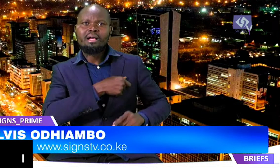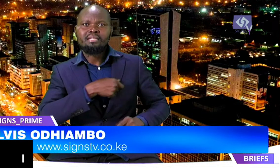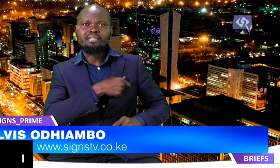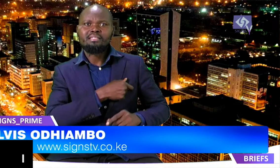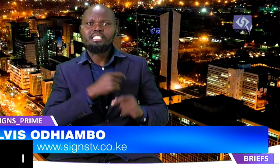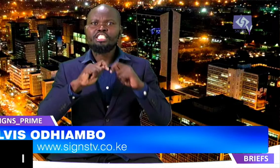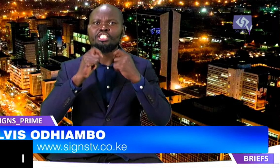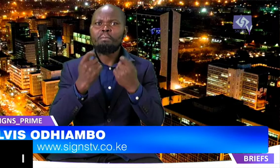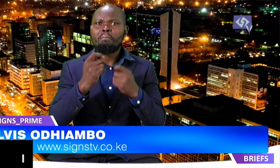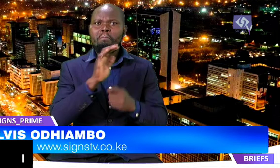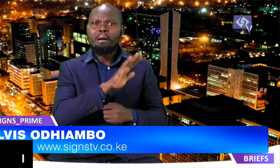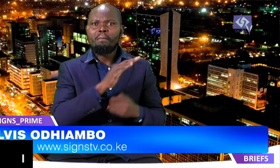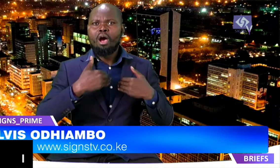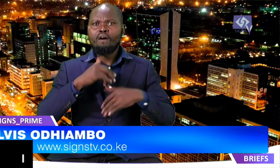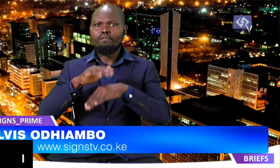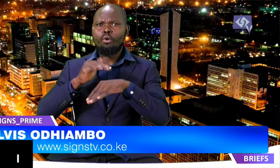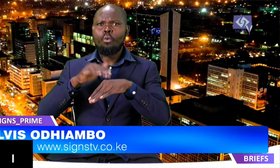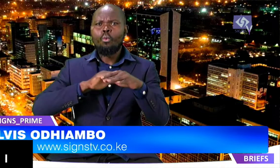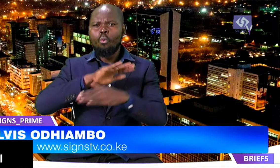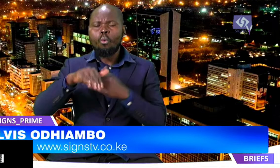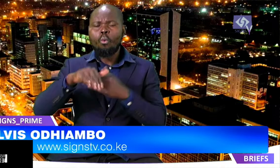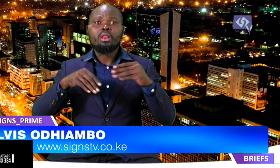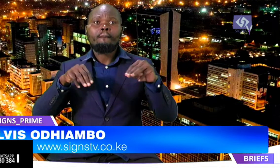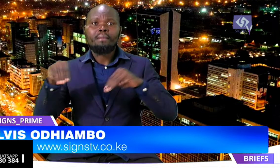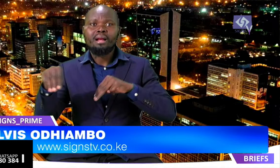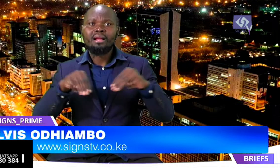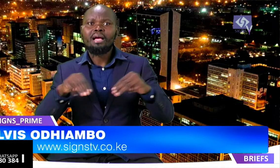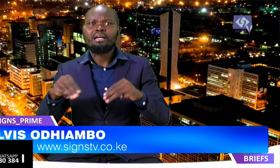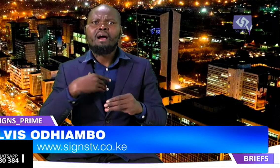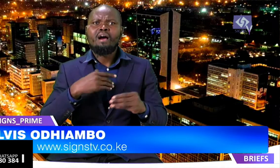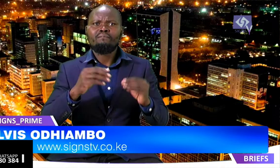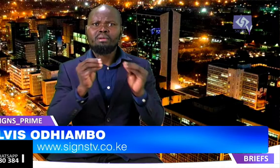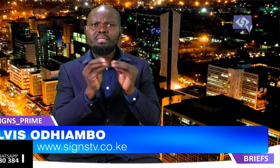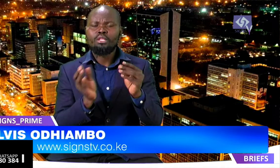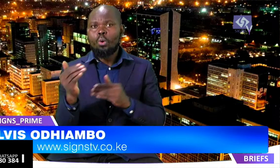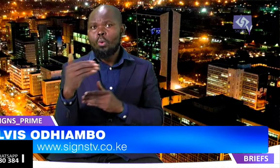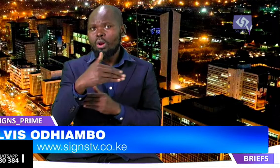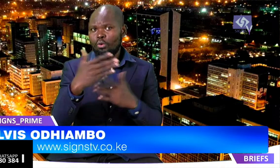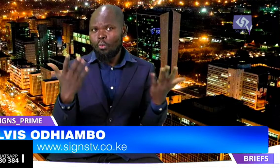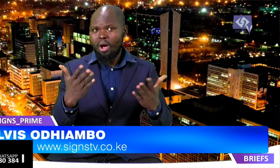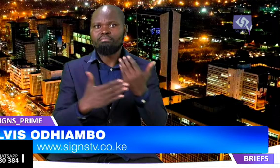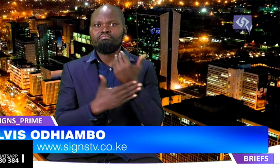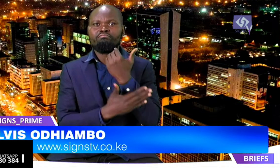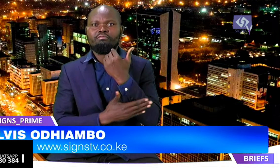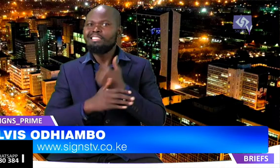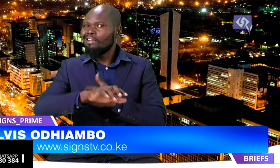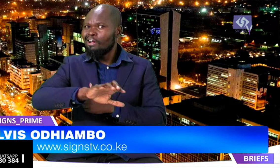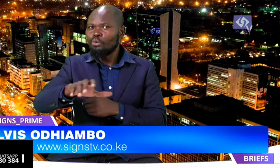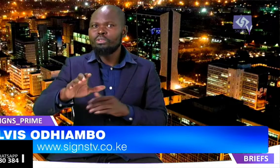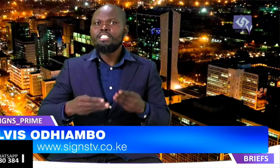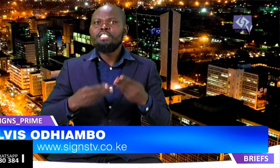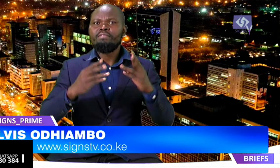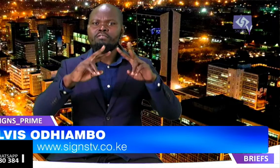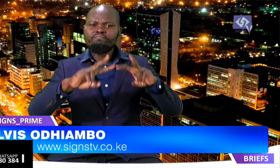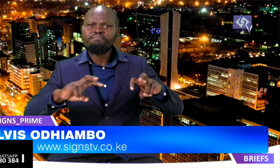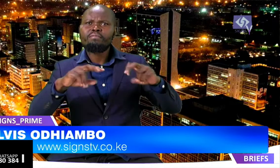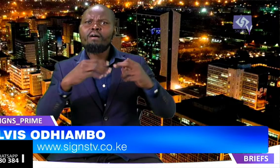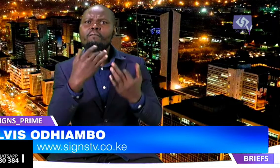students. The multi-agency team has called on the school management and the stakeholders across the country